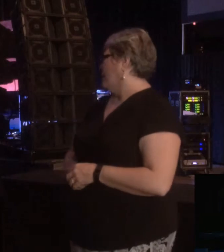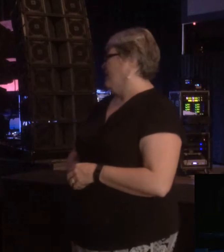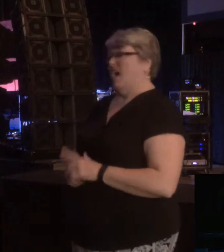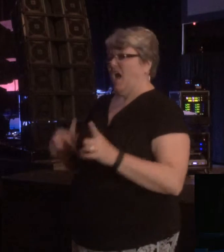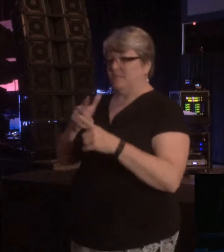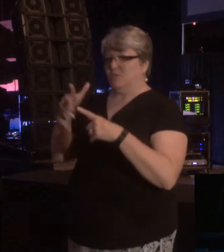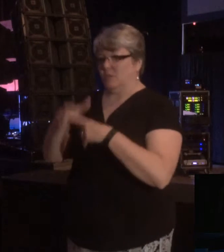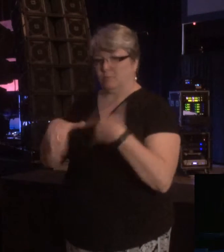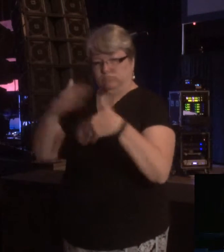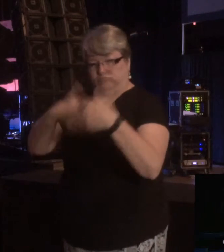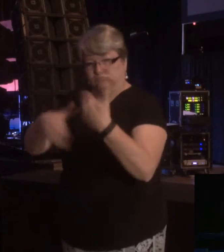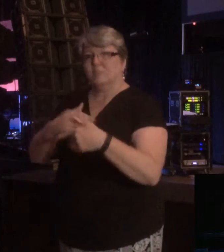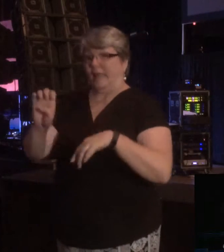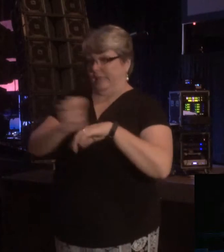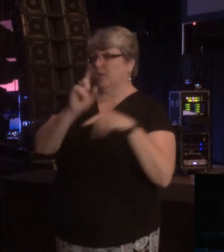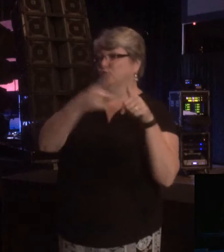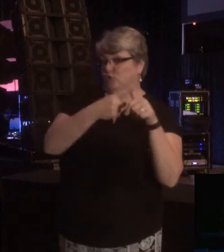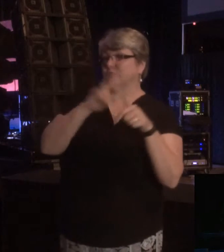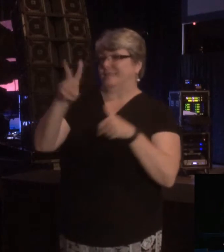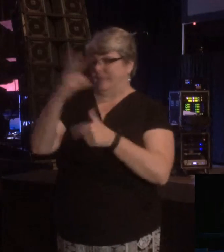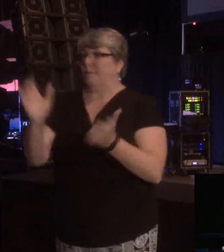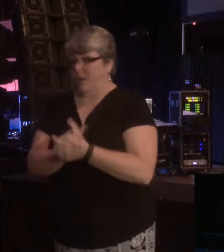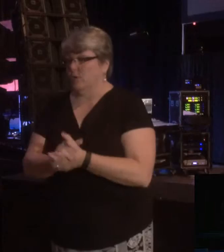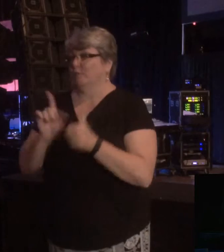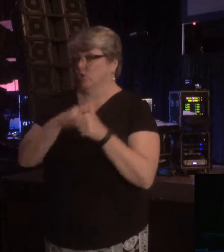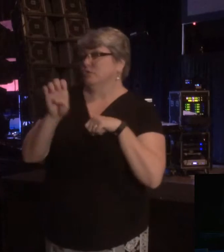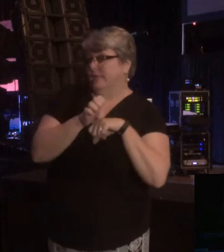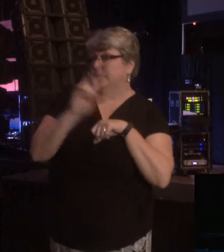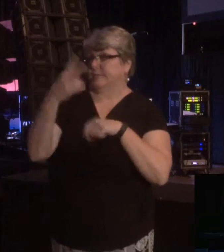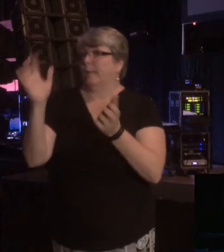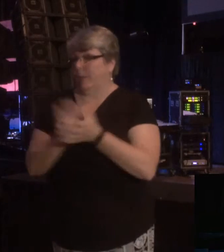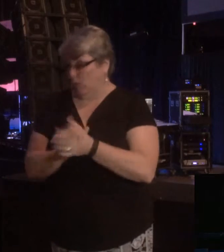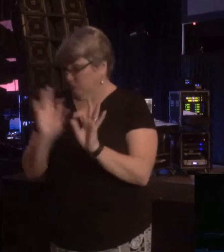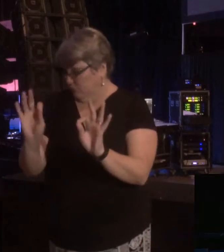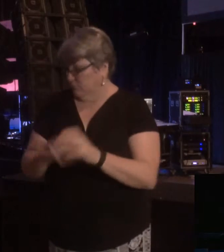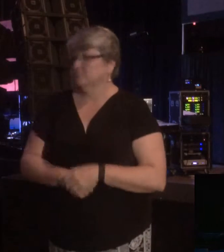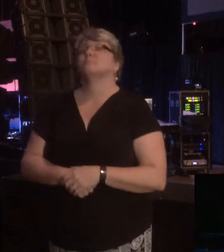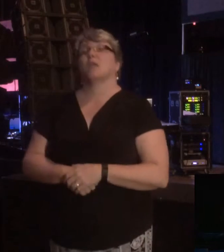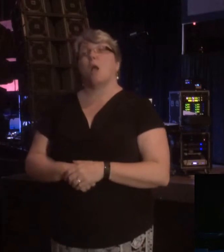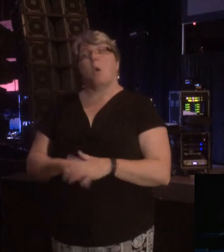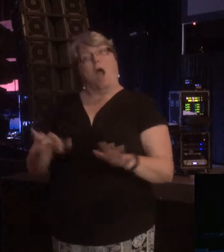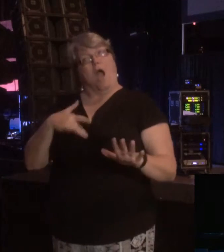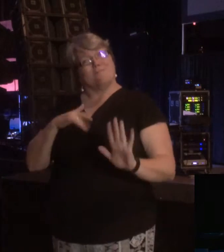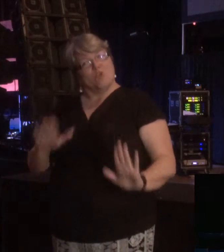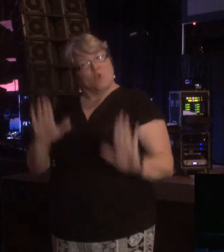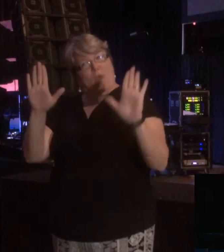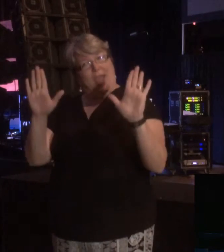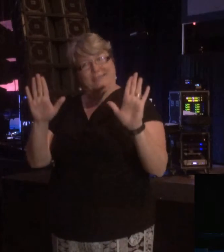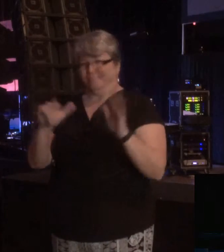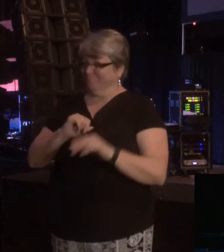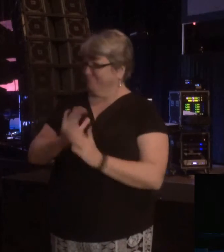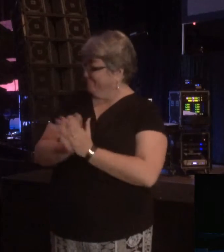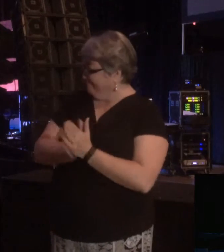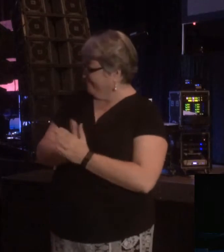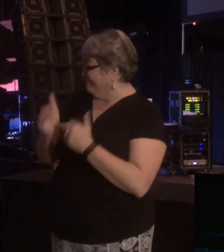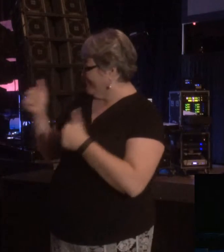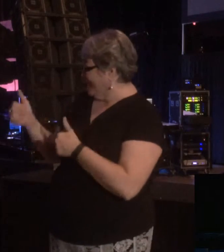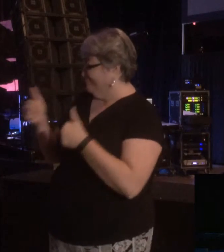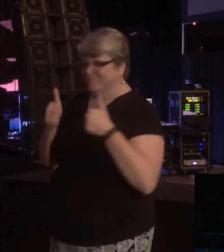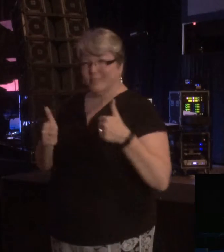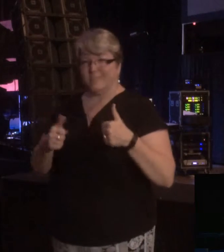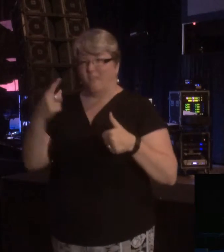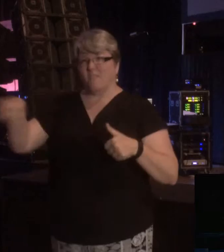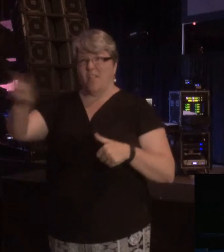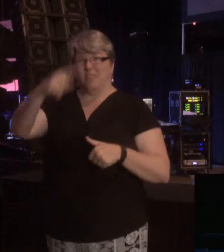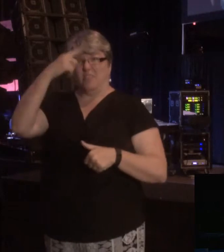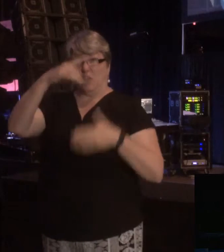Stewardship. Wow. All right, we get it. Okay, yes. So anyway, so needless to say, I was attracted and wanted